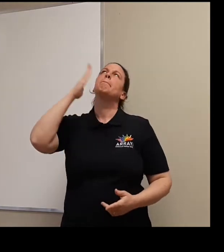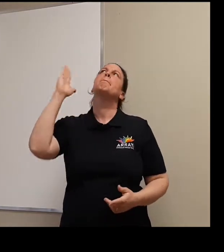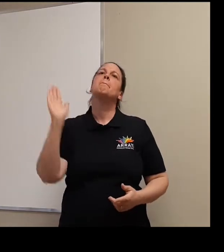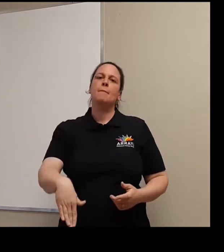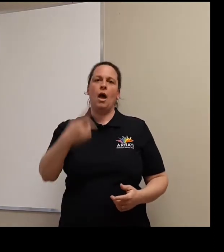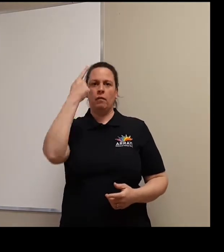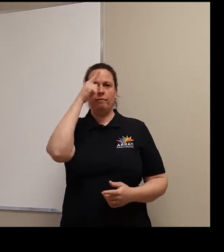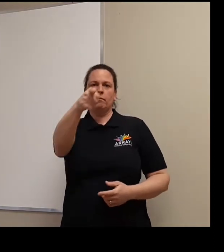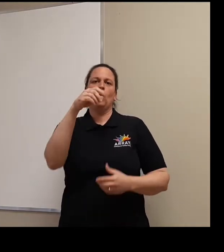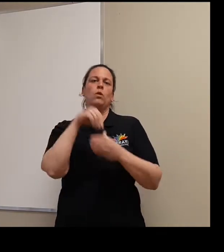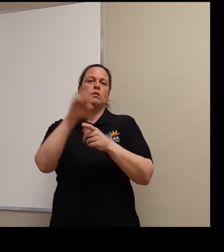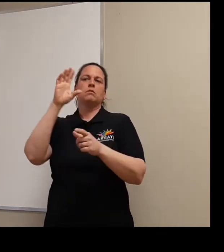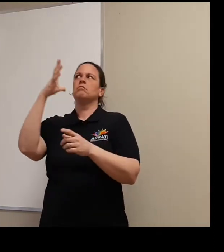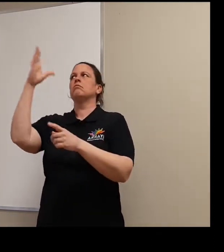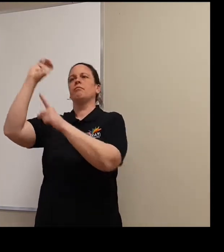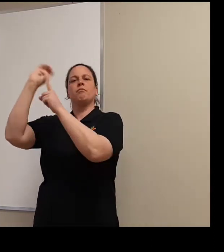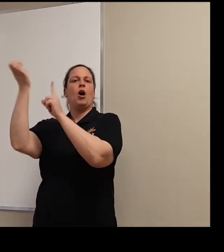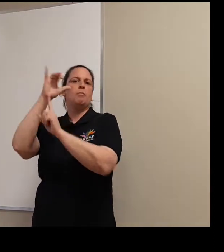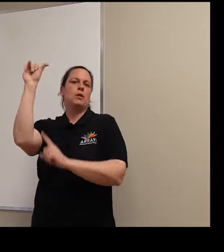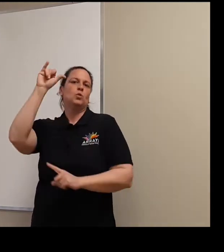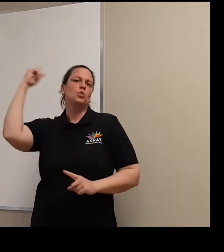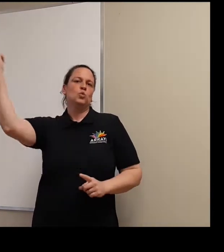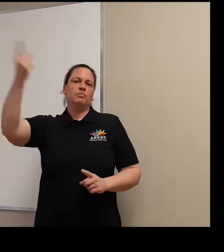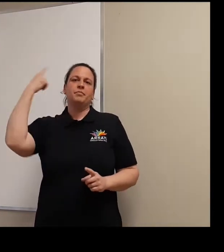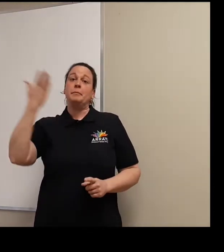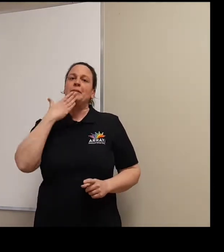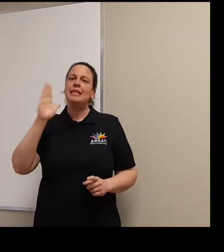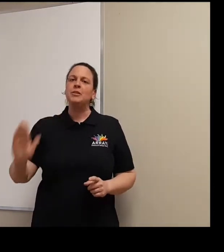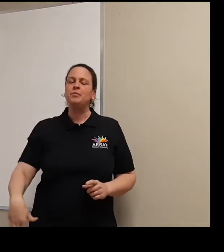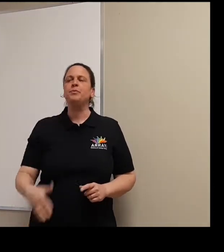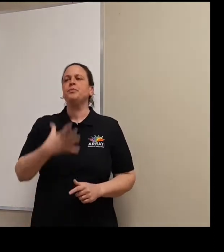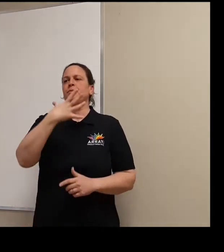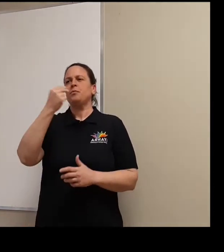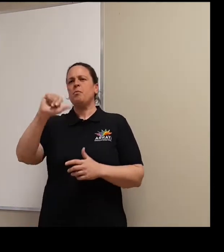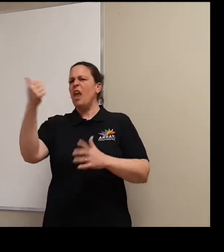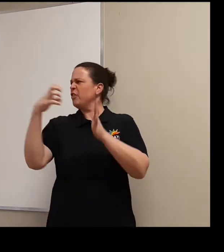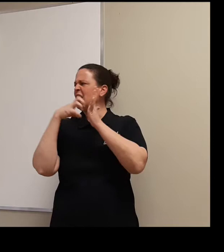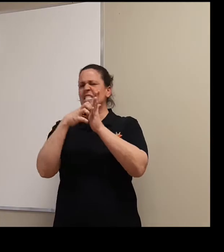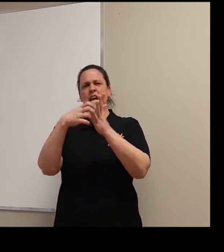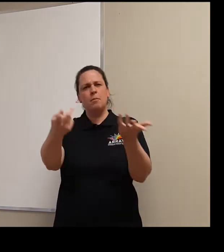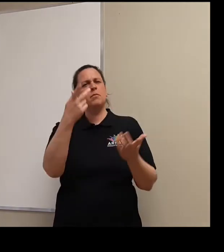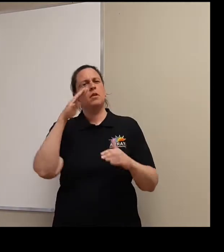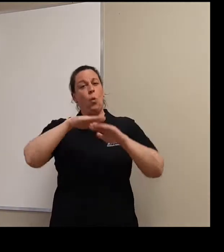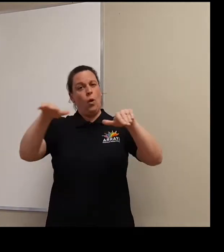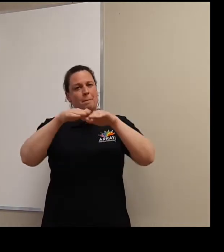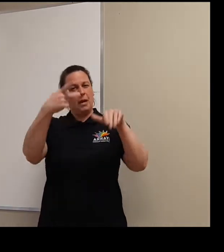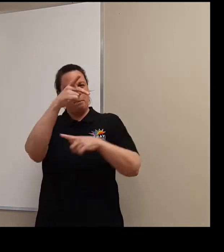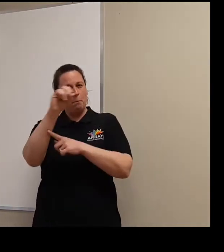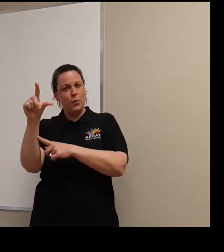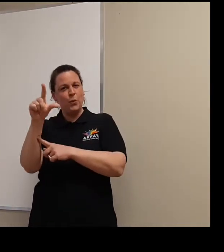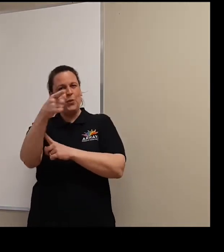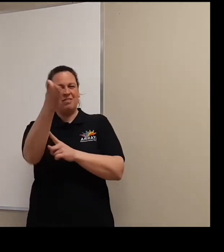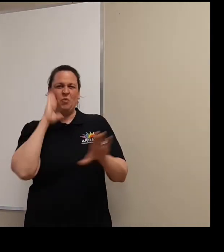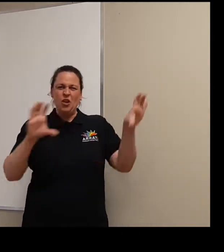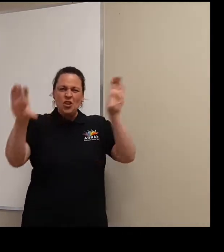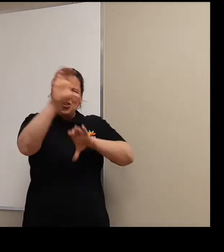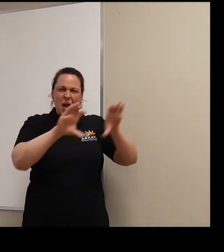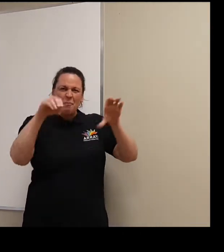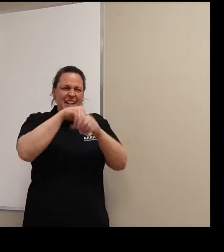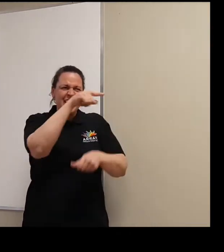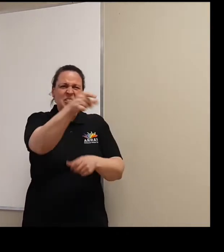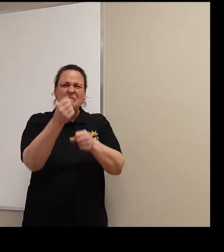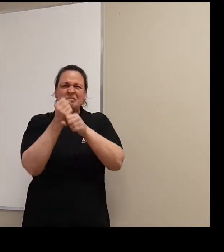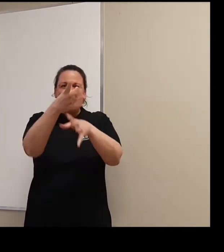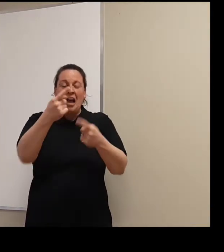oxidizer, the flame over the circle. It can be very bad for you and the environment. Another example